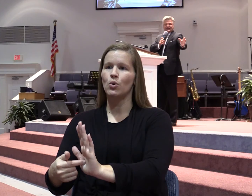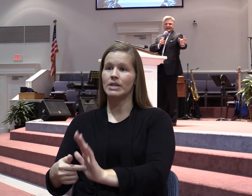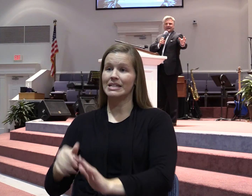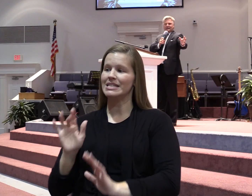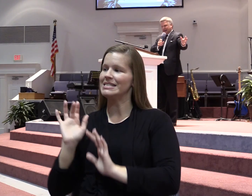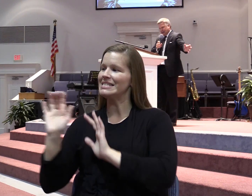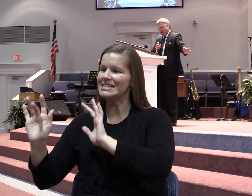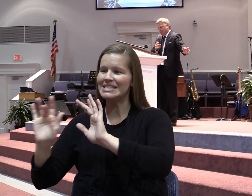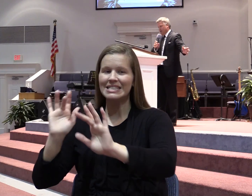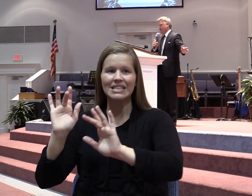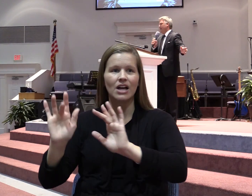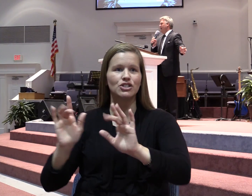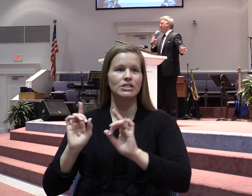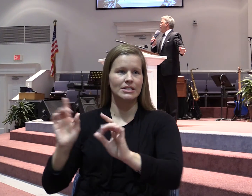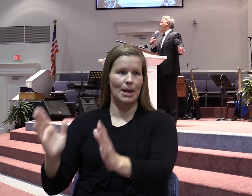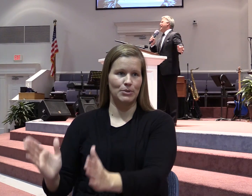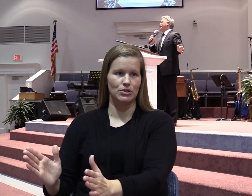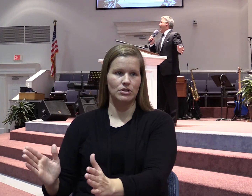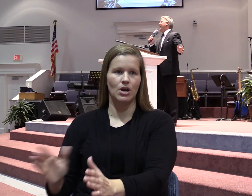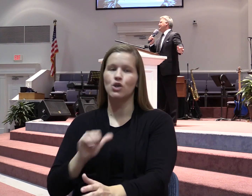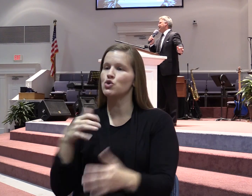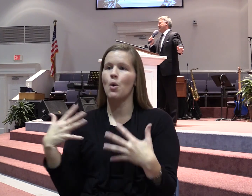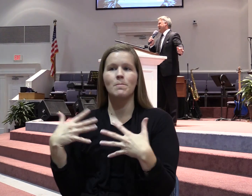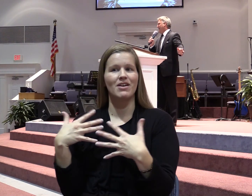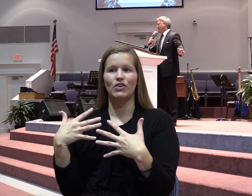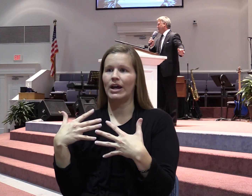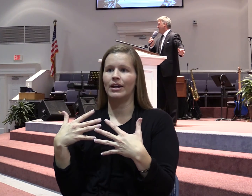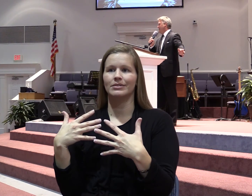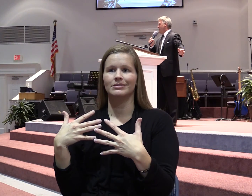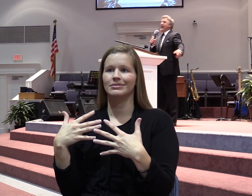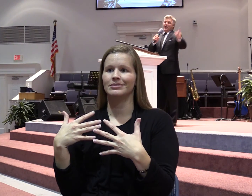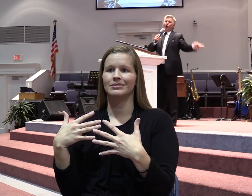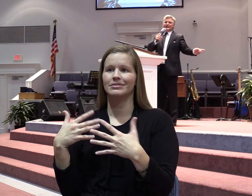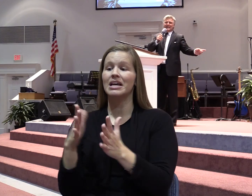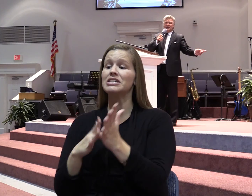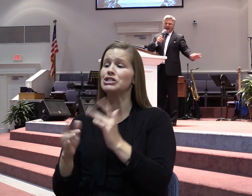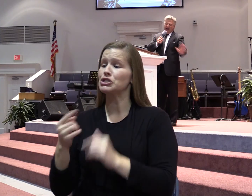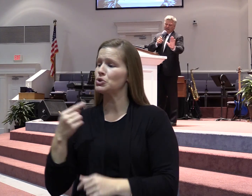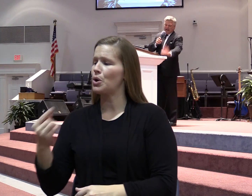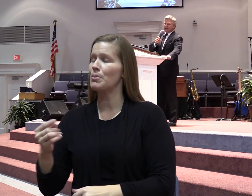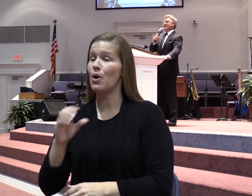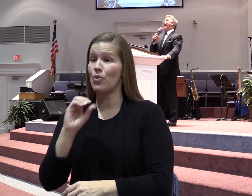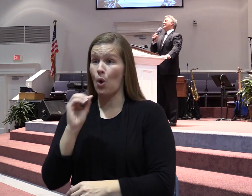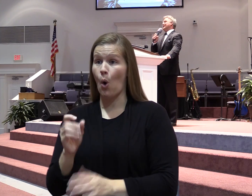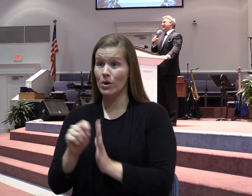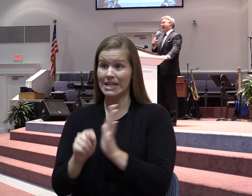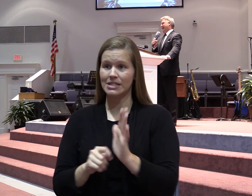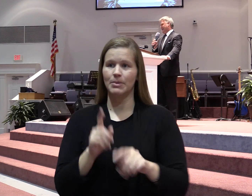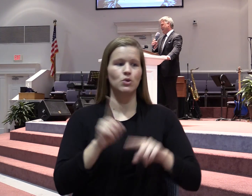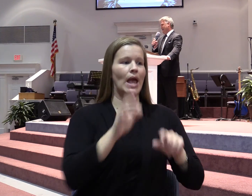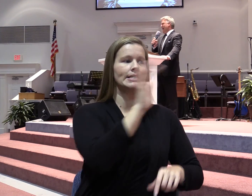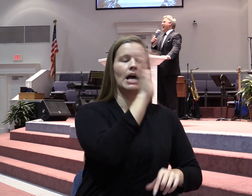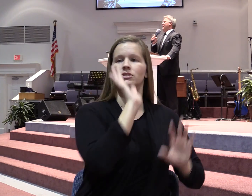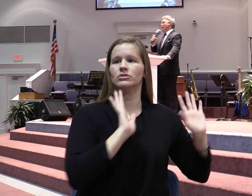touches the disciple. Don't be afraid, Jesus says. In the Old Testament, if you touched the mountain, you